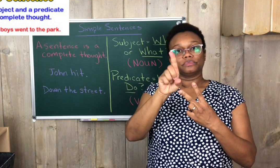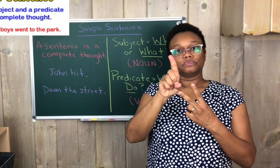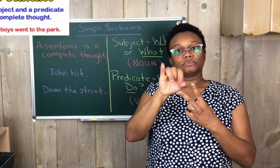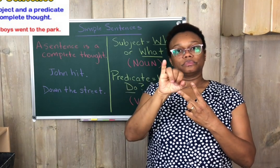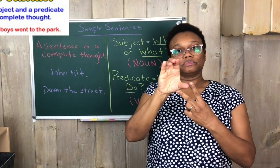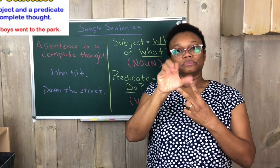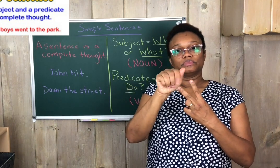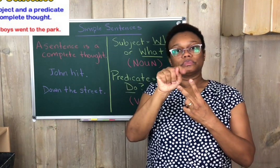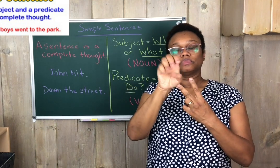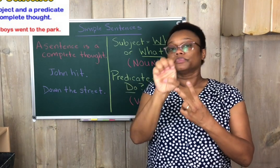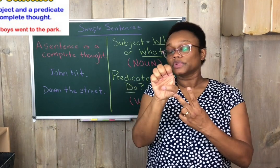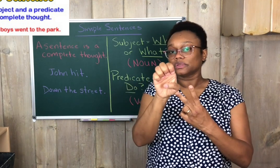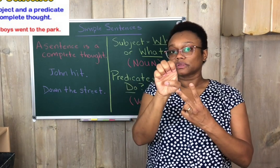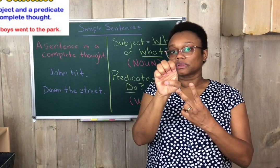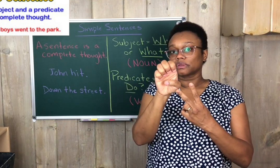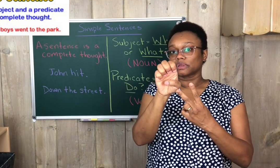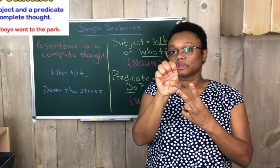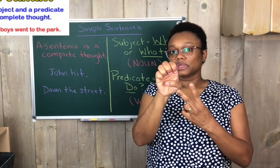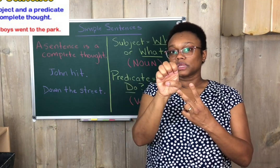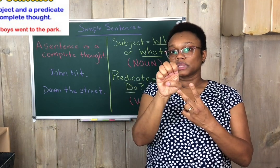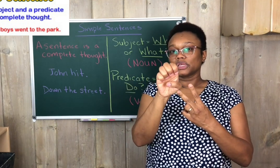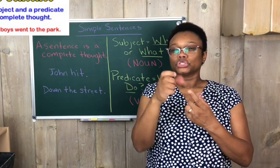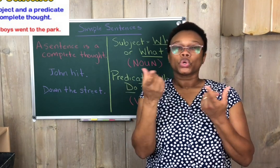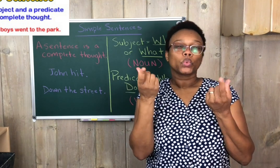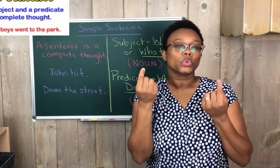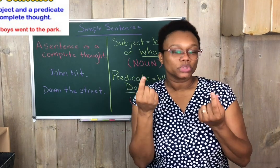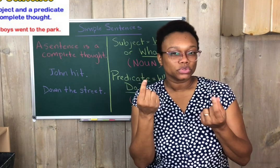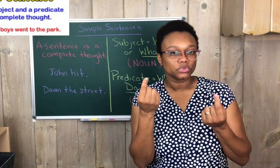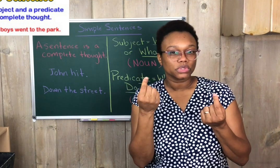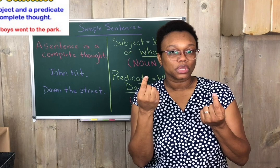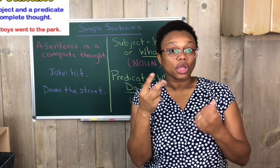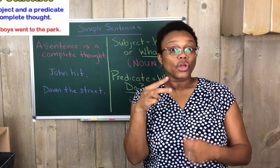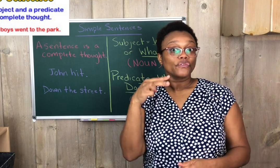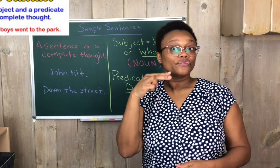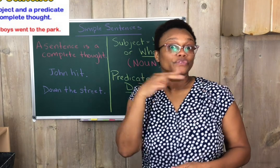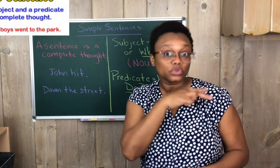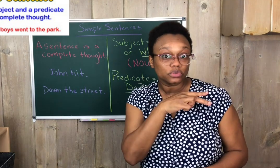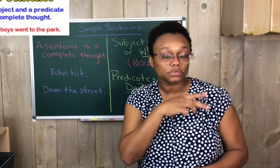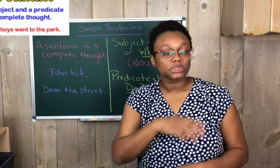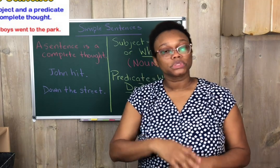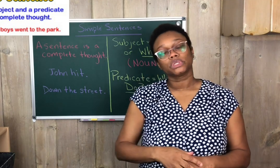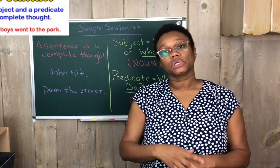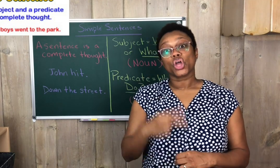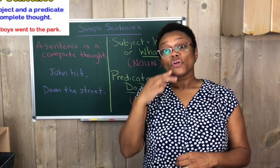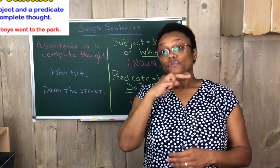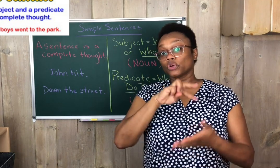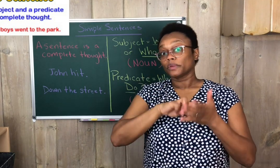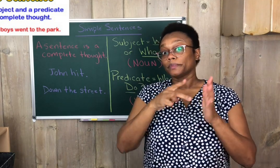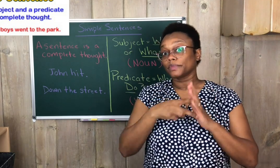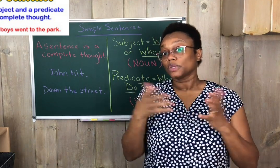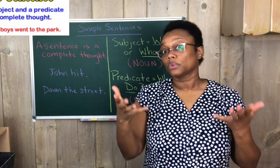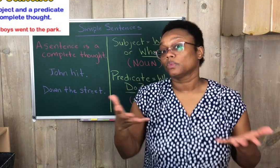The other part is a predicate, and that's the what do, the verb. Verbs